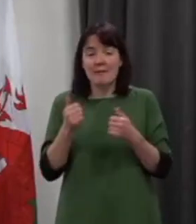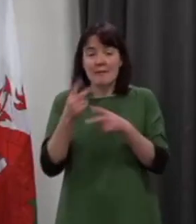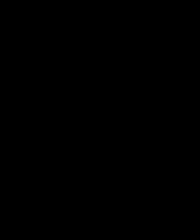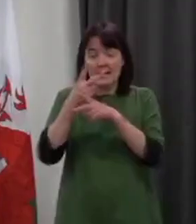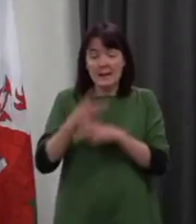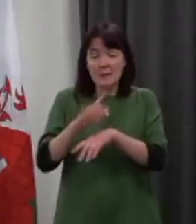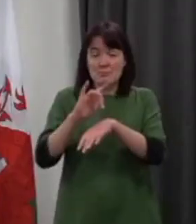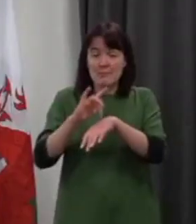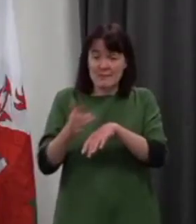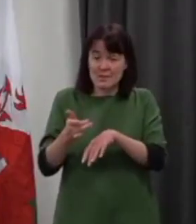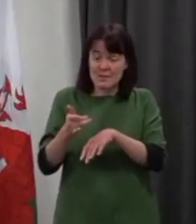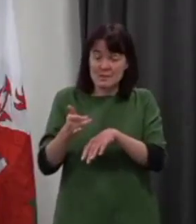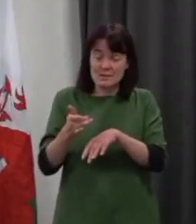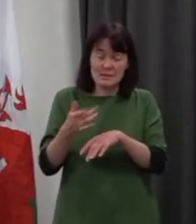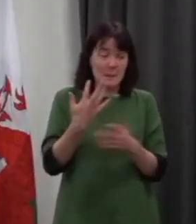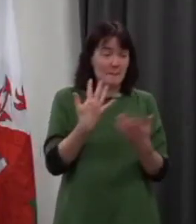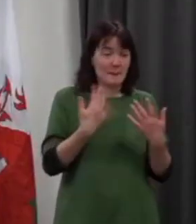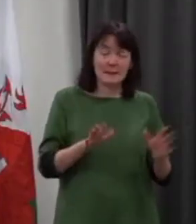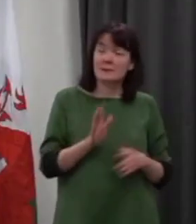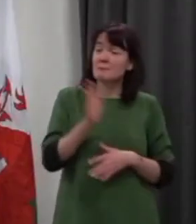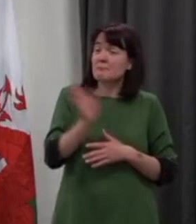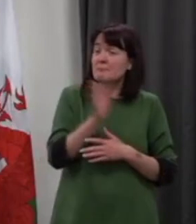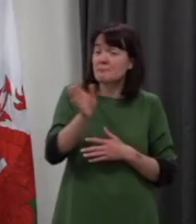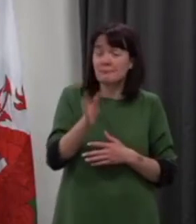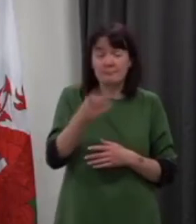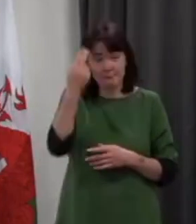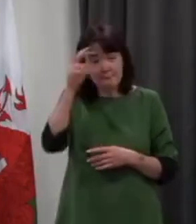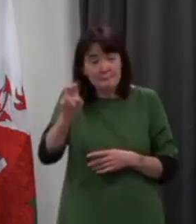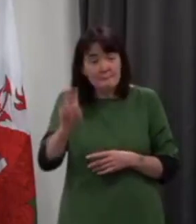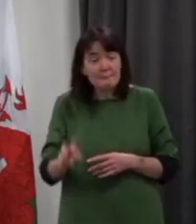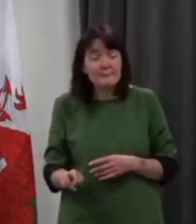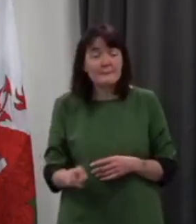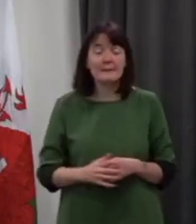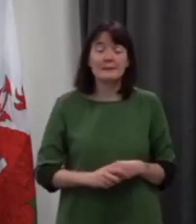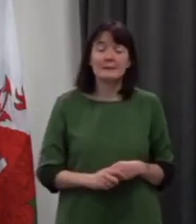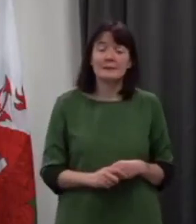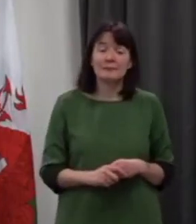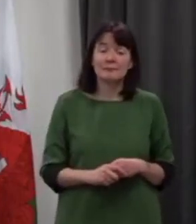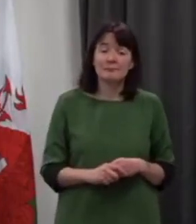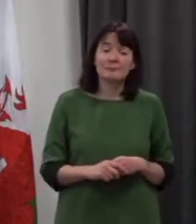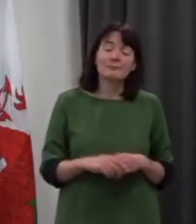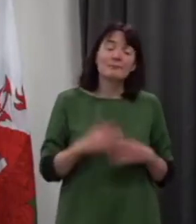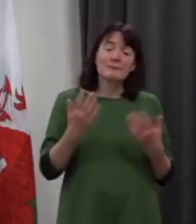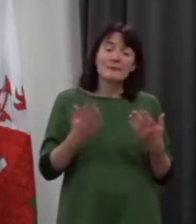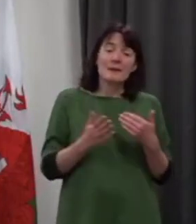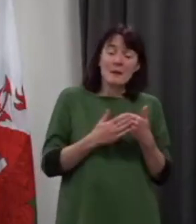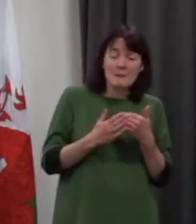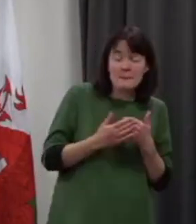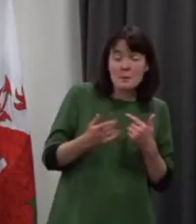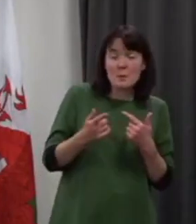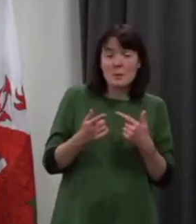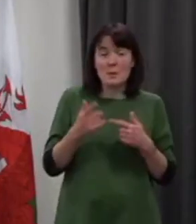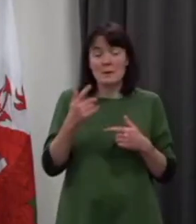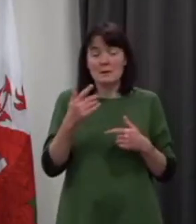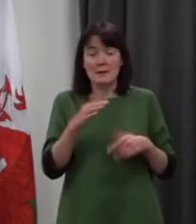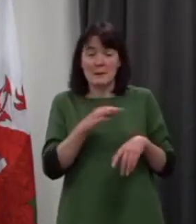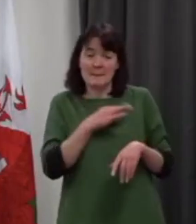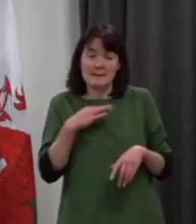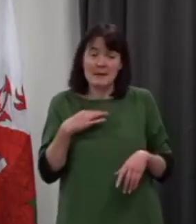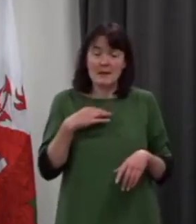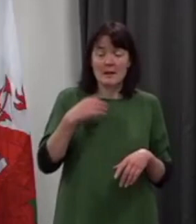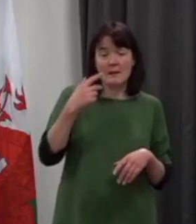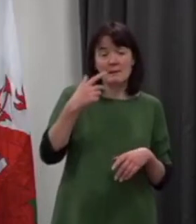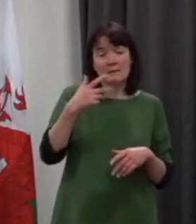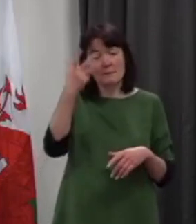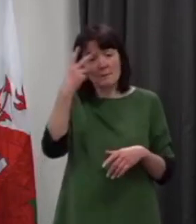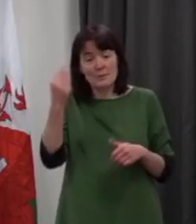Council. There are a further 3,760 medical, nursing, midwifery, paramedic and health